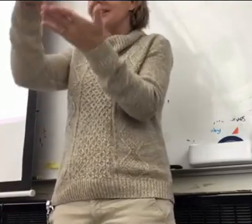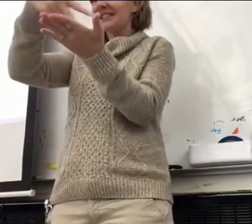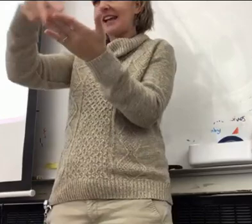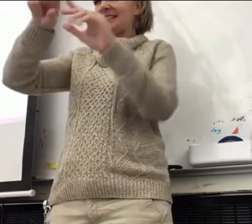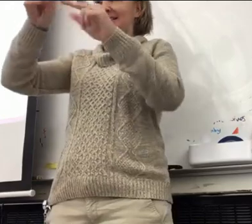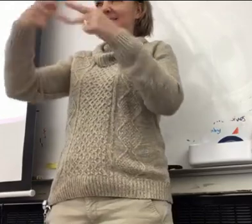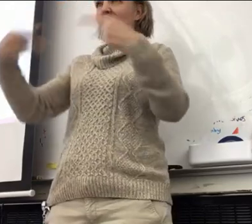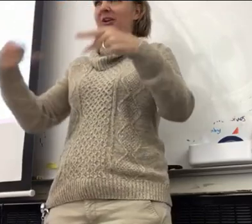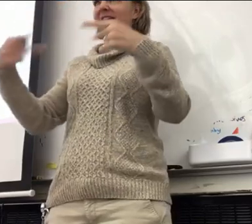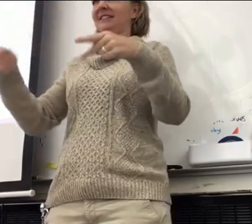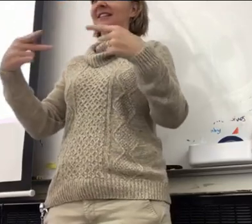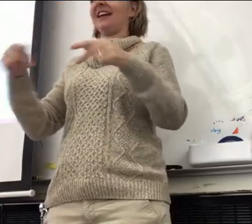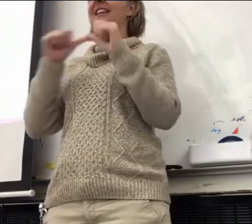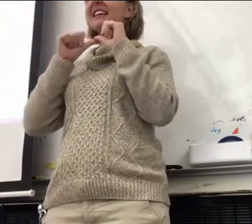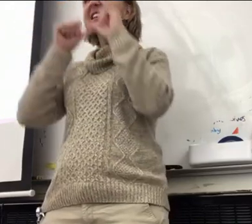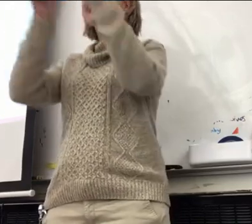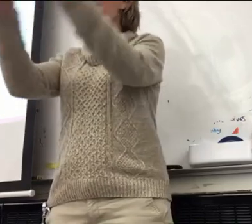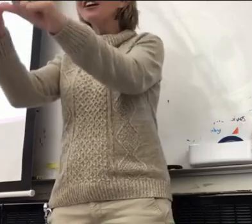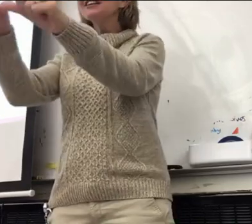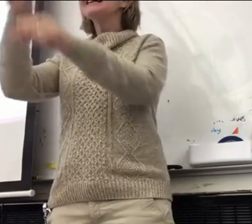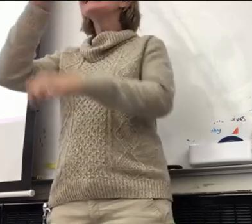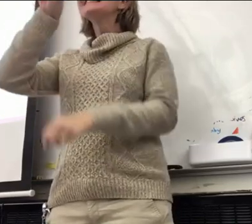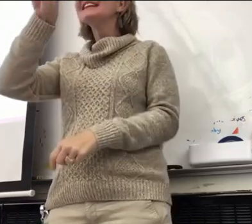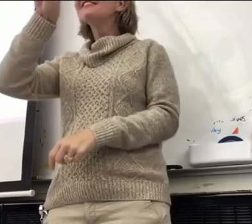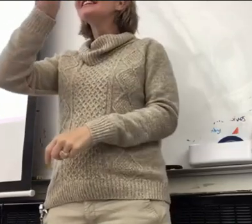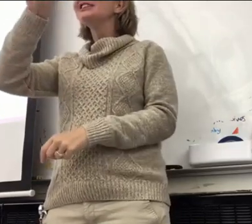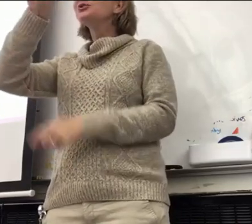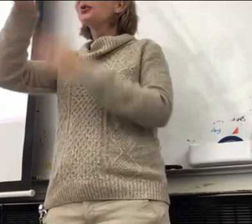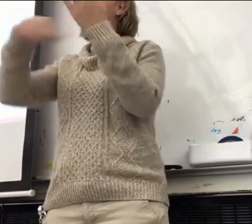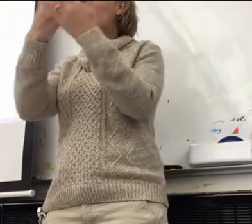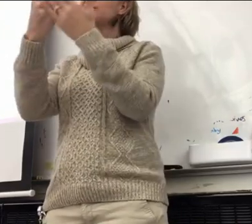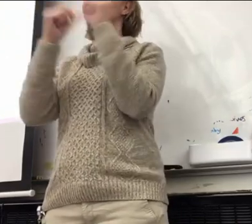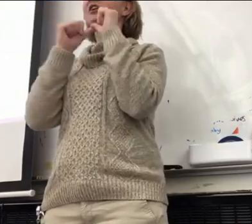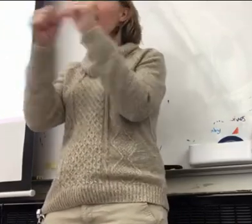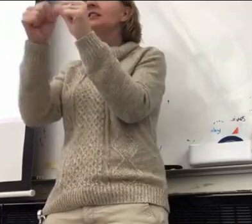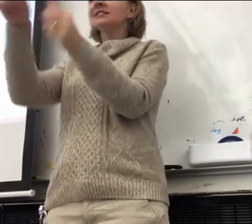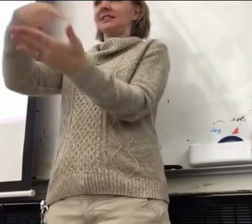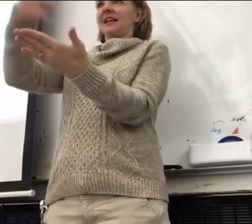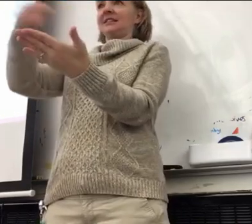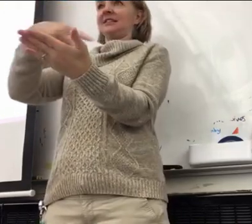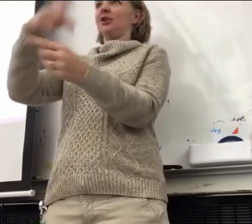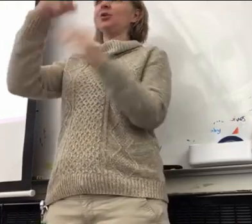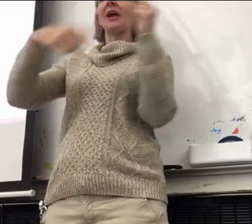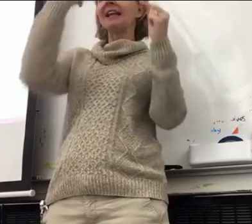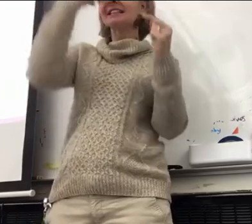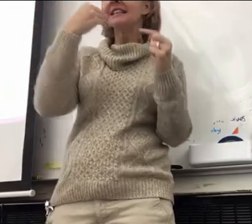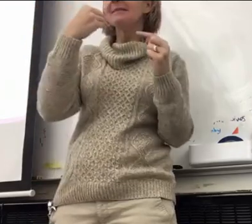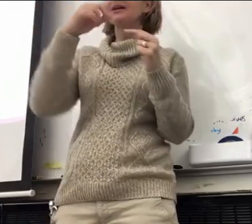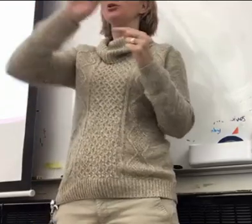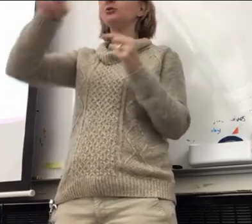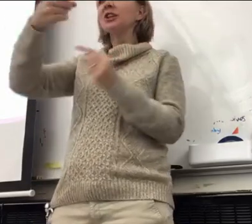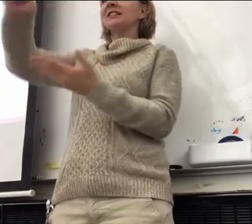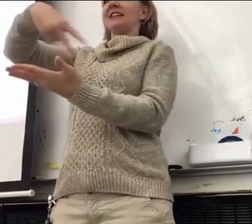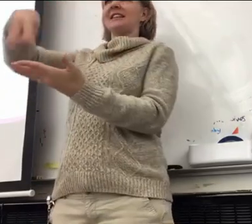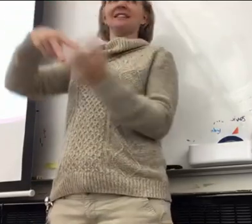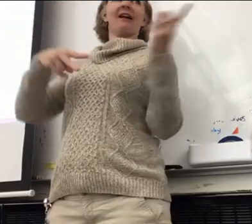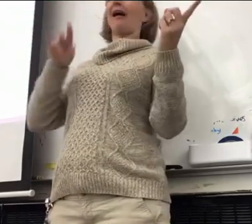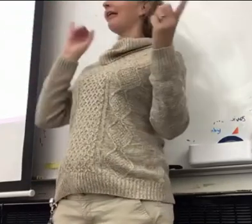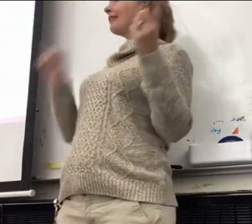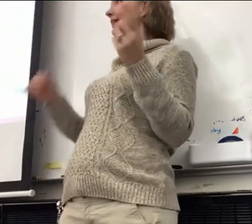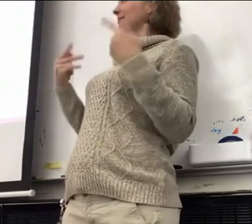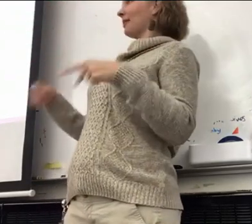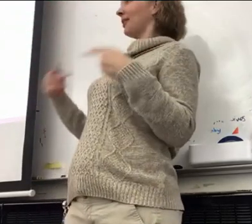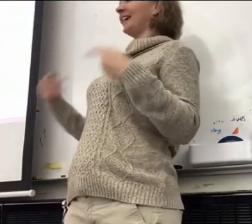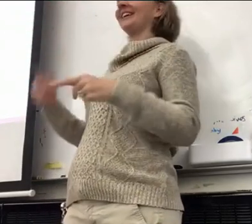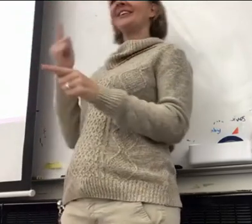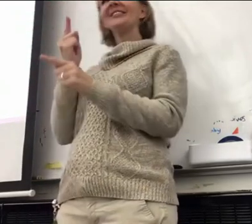The longest one they had was about 72 hours of constant dance. You were not allowed to sleep, you danced. Yeah, it's a pretty